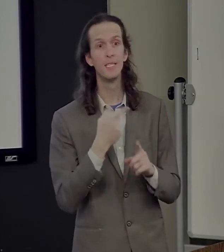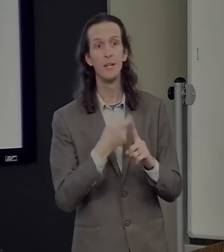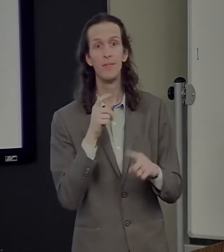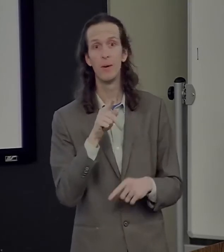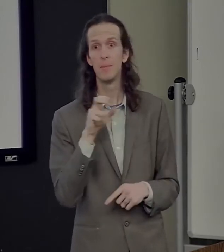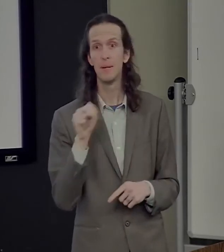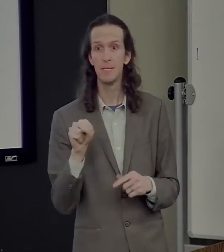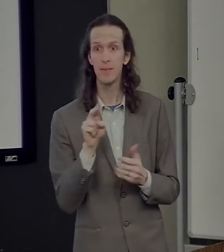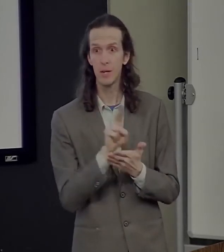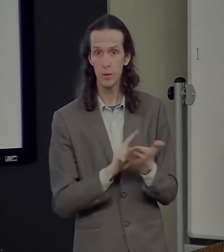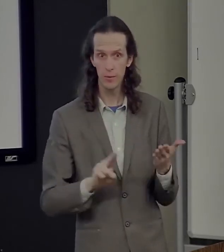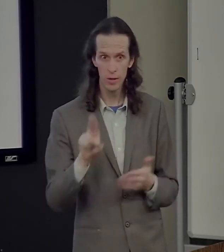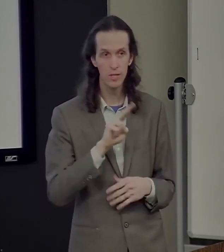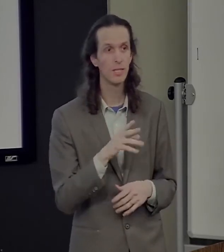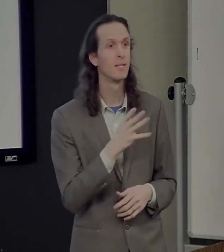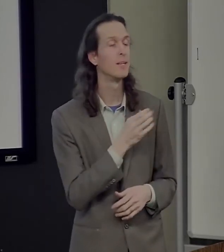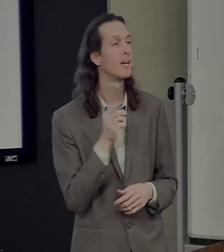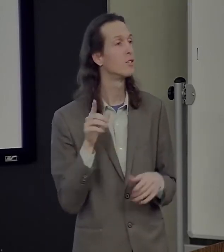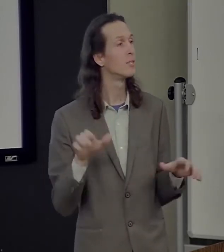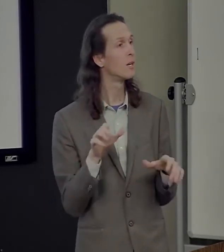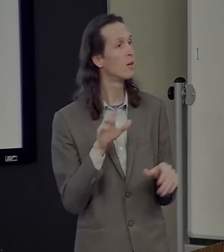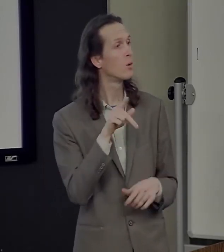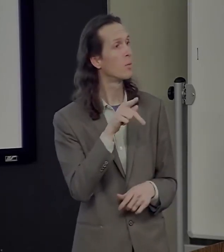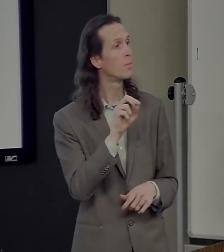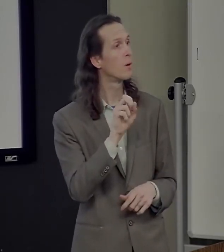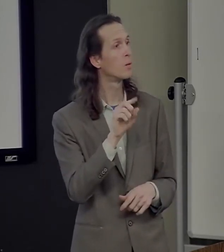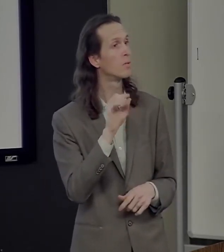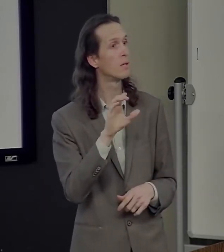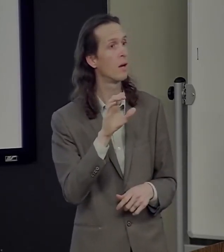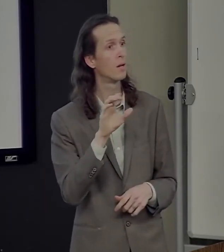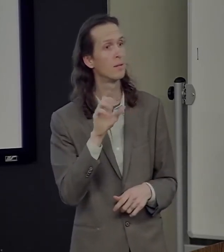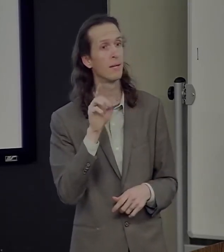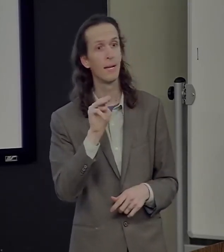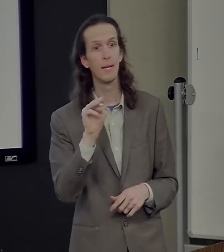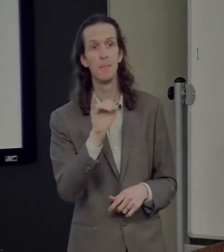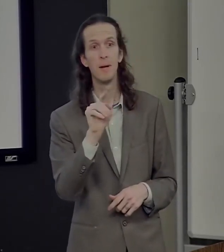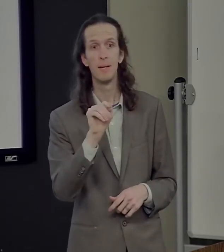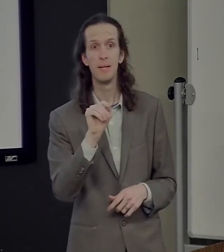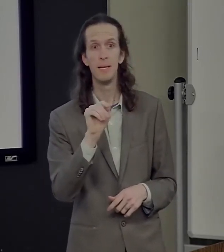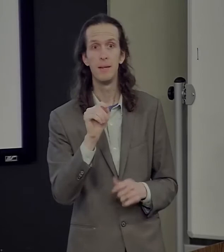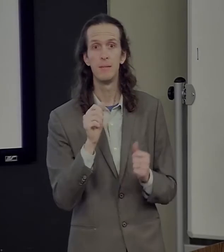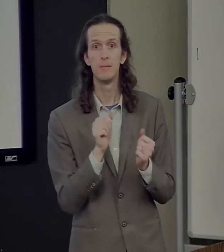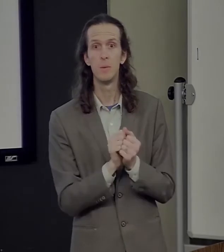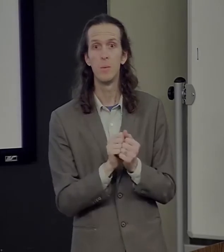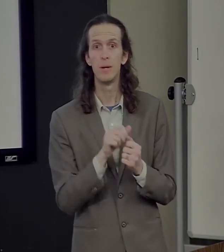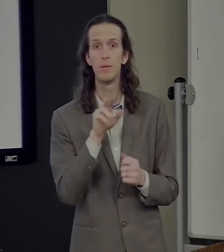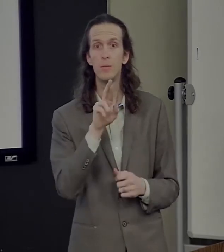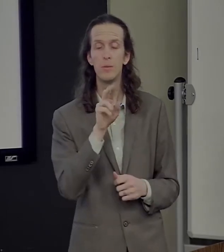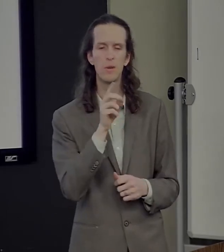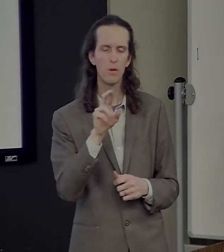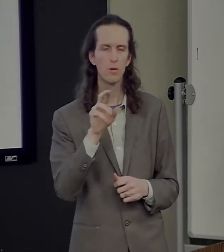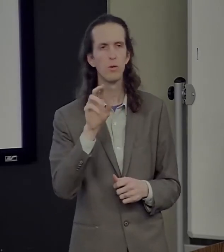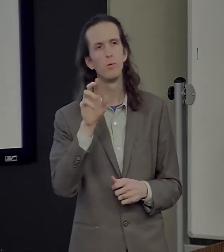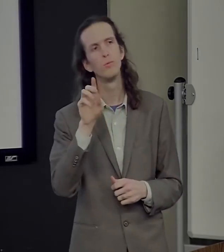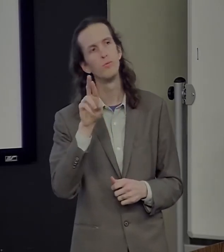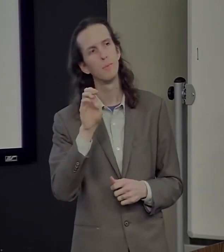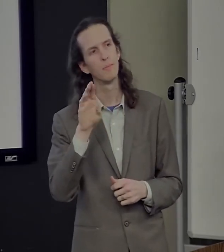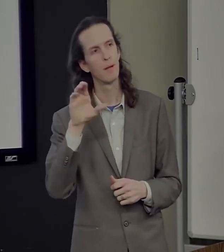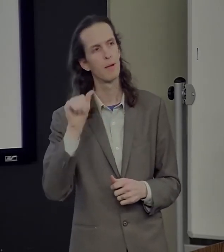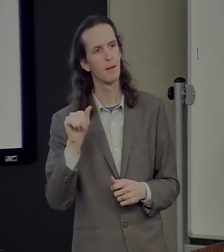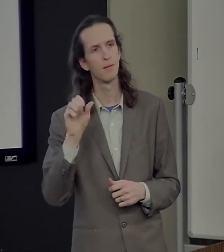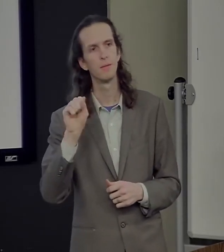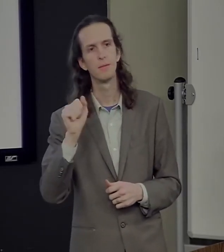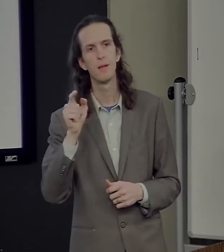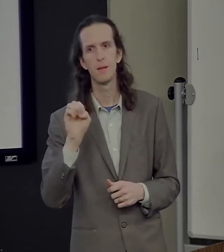bachelor's degree from Johns Hopkins University and her master's degree, her PhD from Pennsylvania University, and conducted her